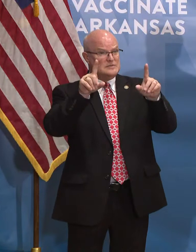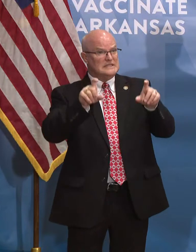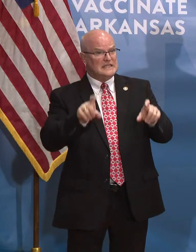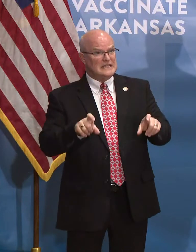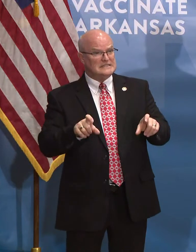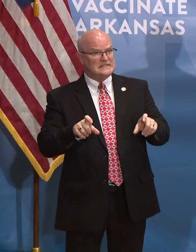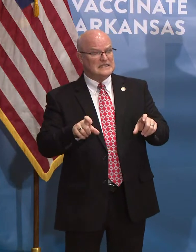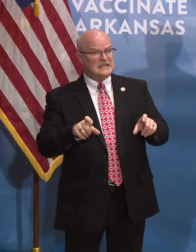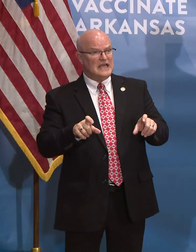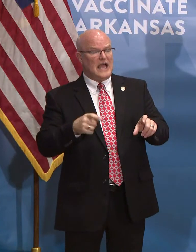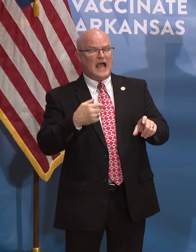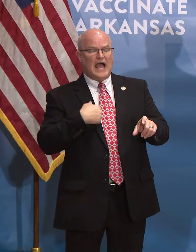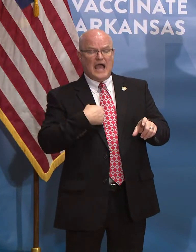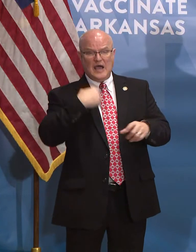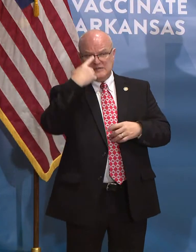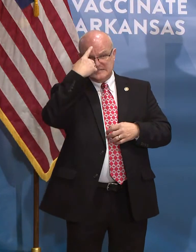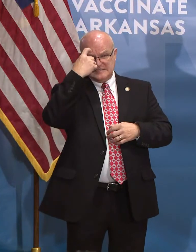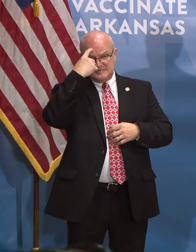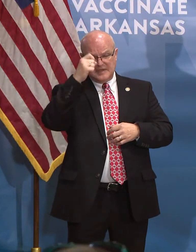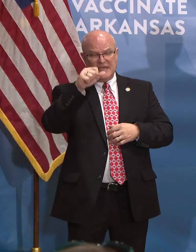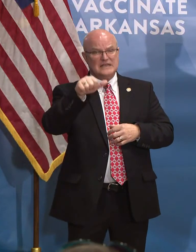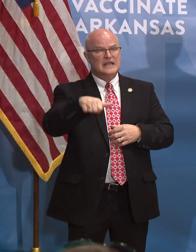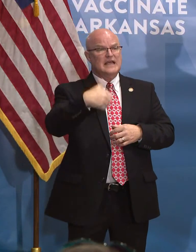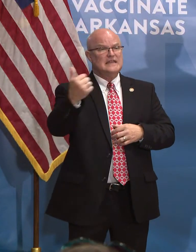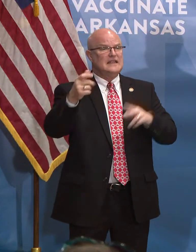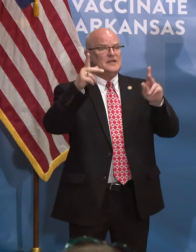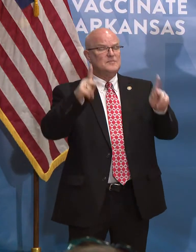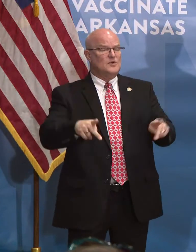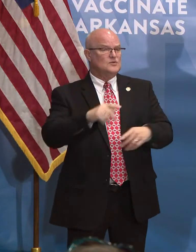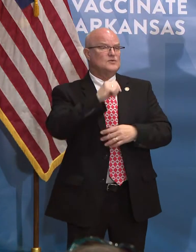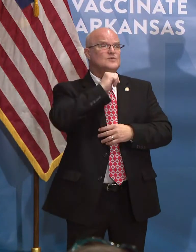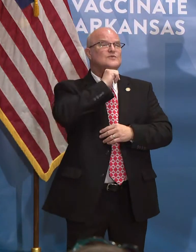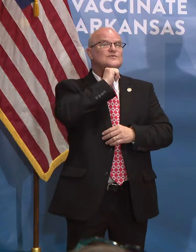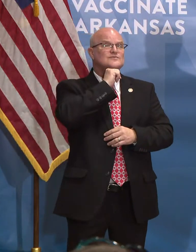tested, I would suspect that someone who is not